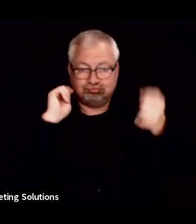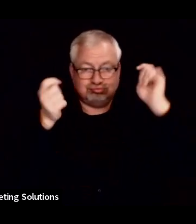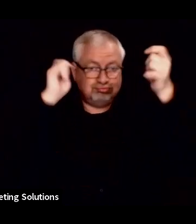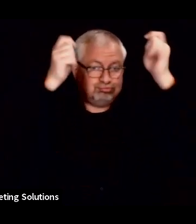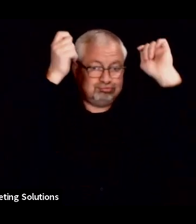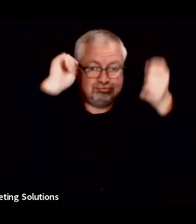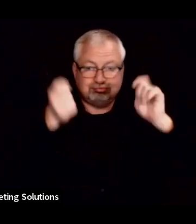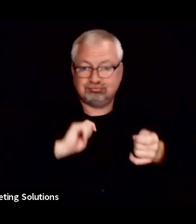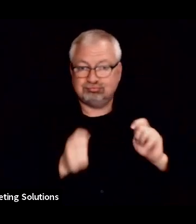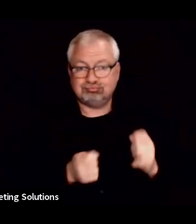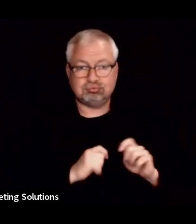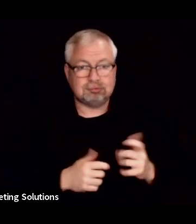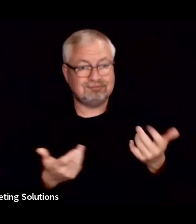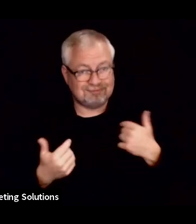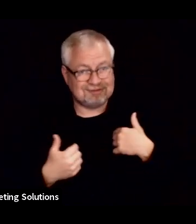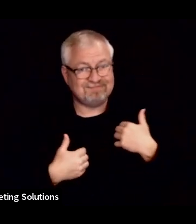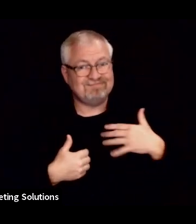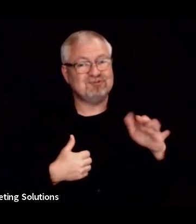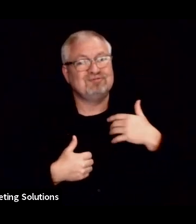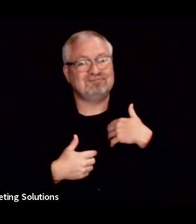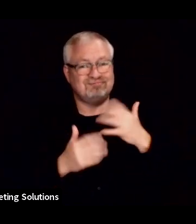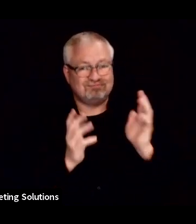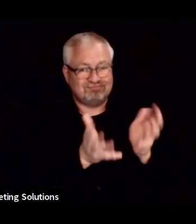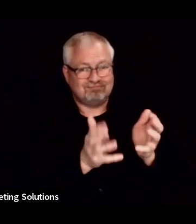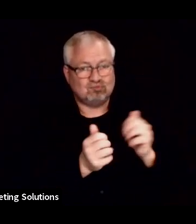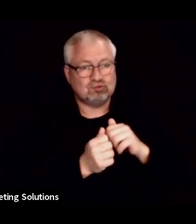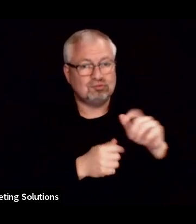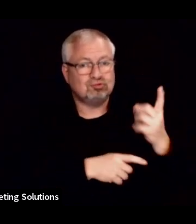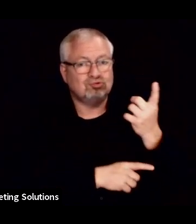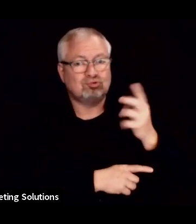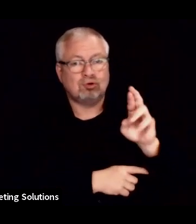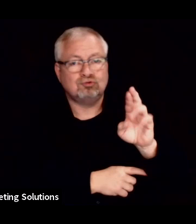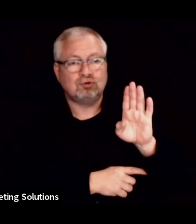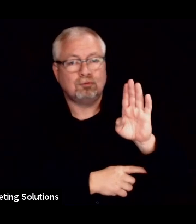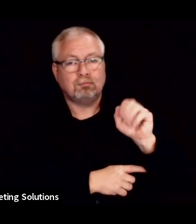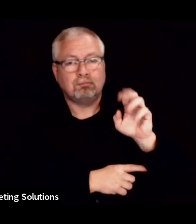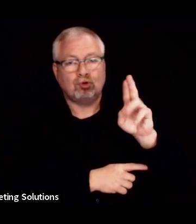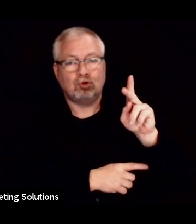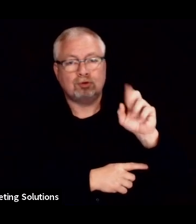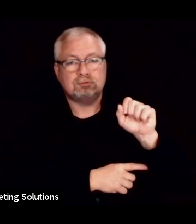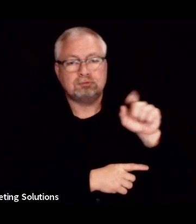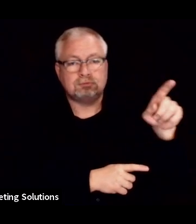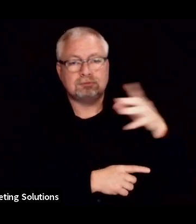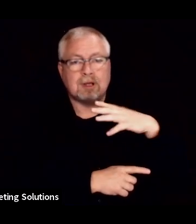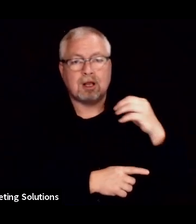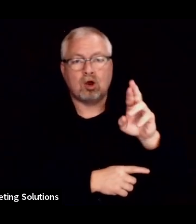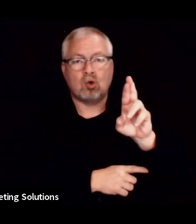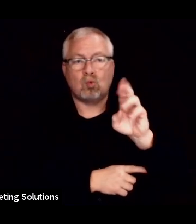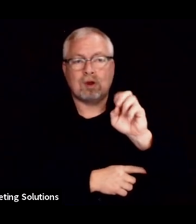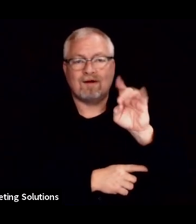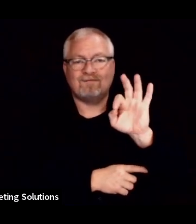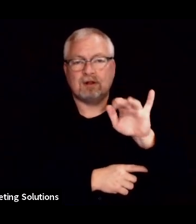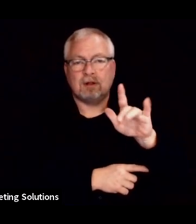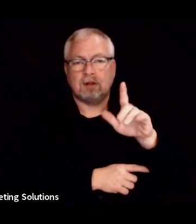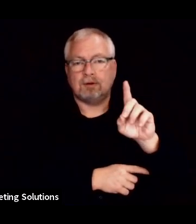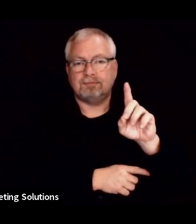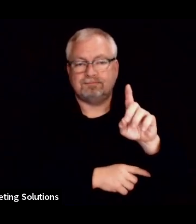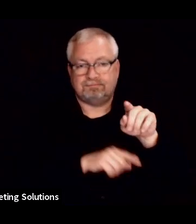and Dr. Redfield at the CDC and appreciate their